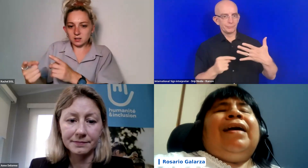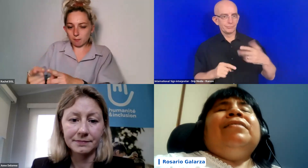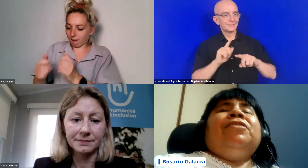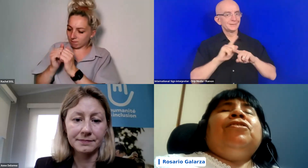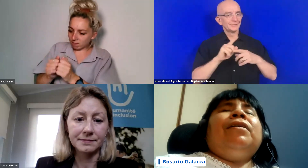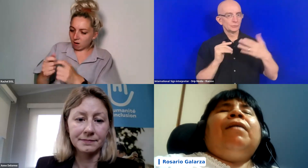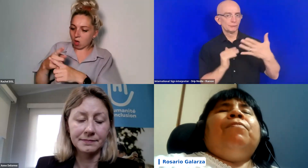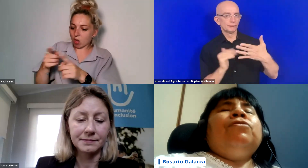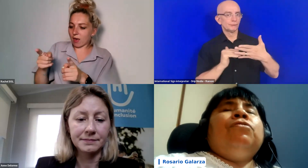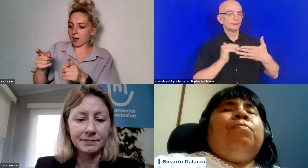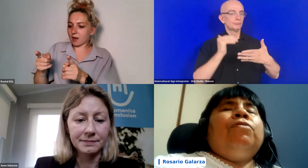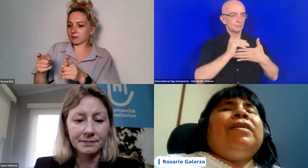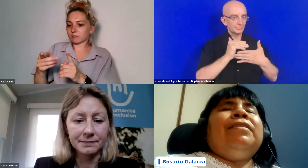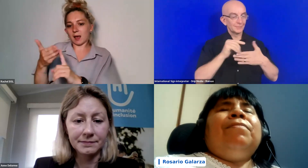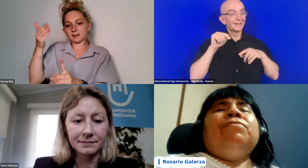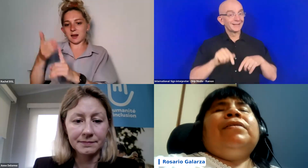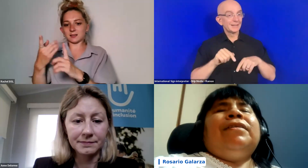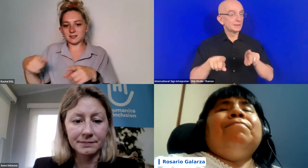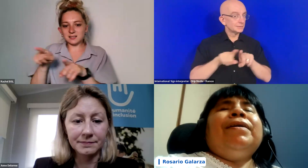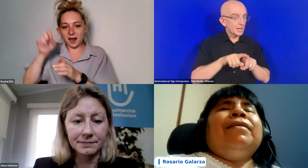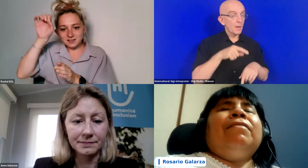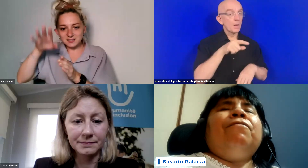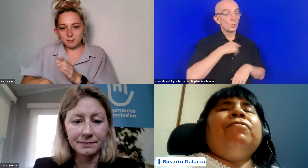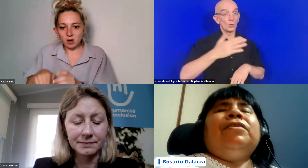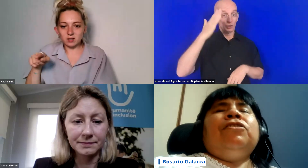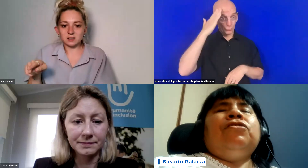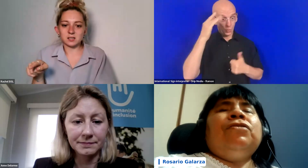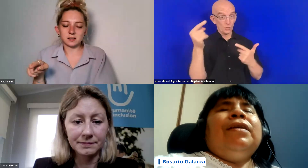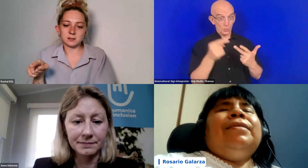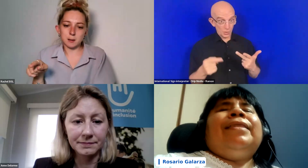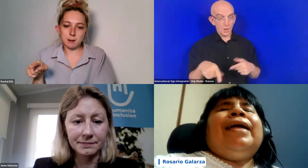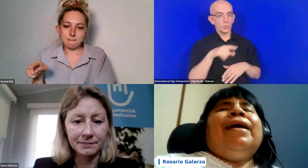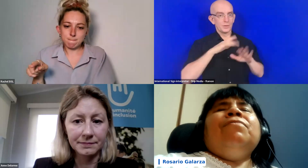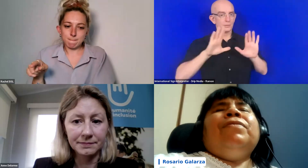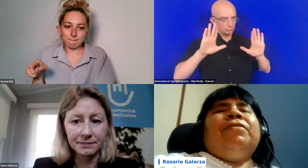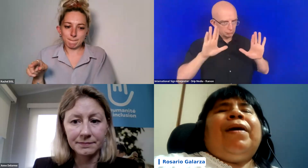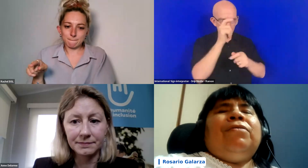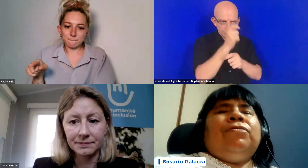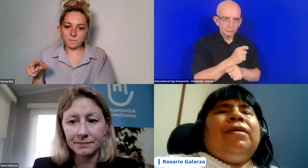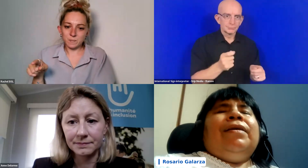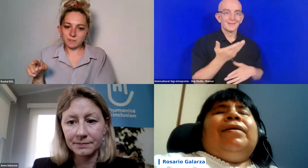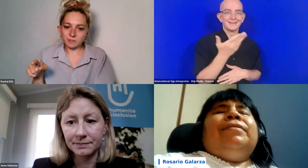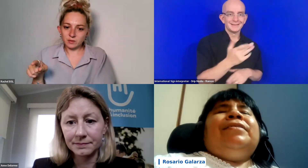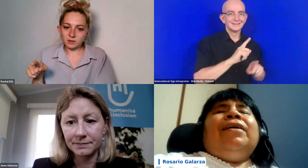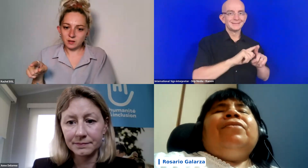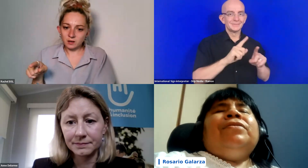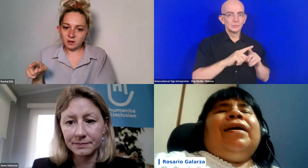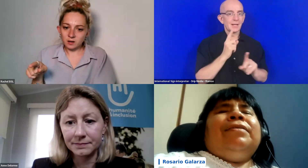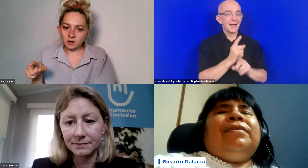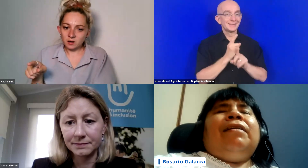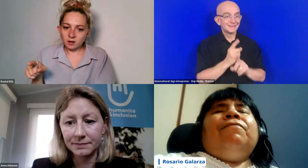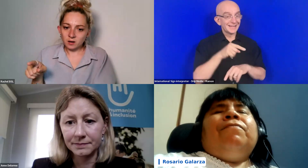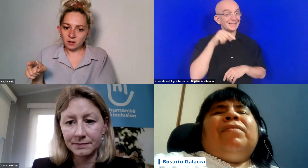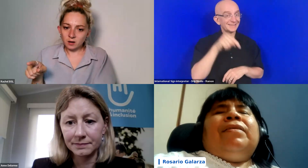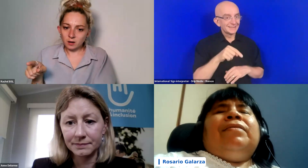experiences, an intersectional approach supports individuals in making informed decisions that align with their values, desires,